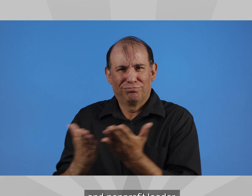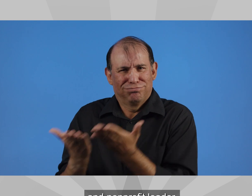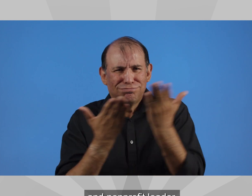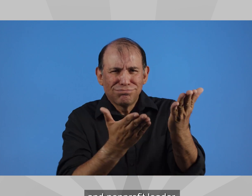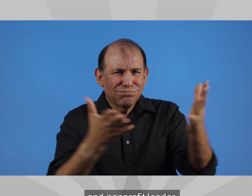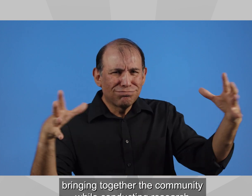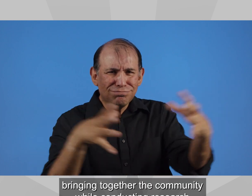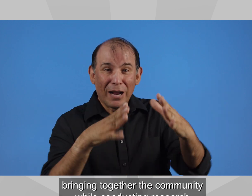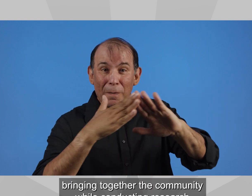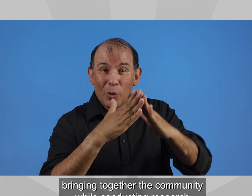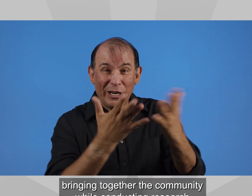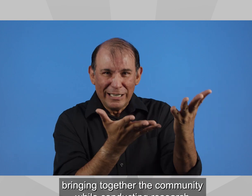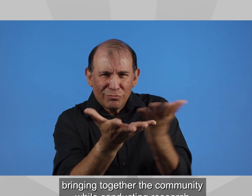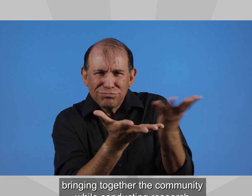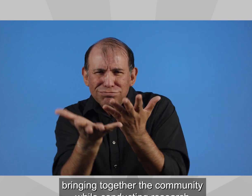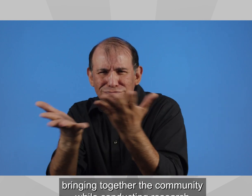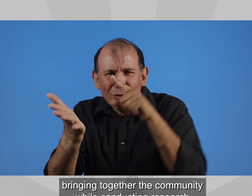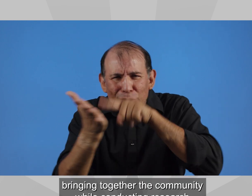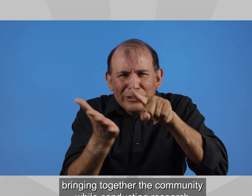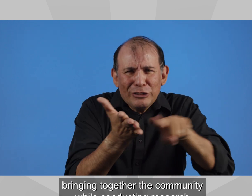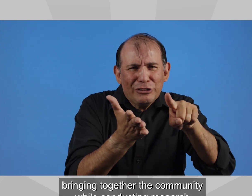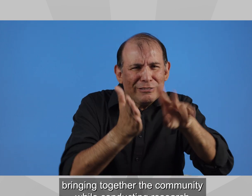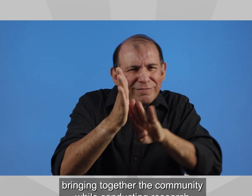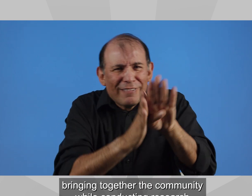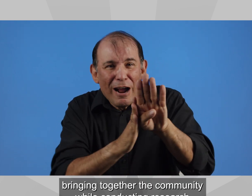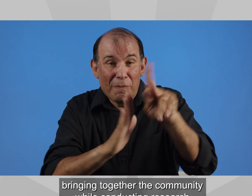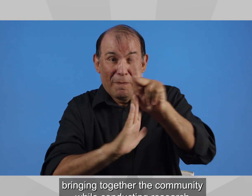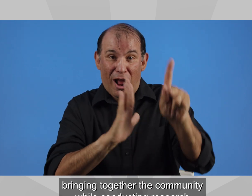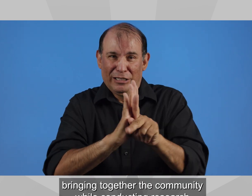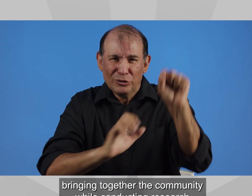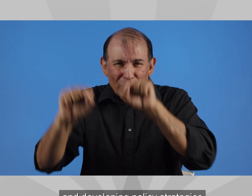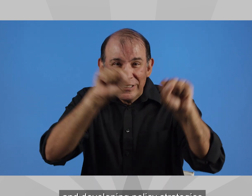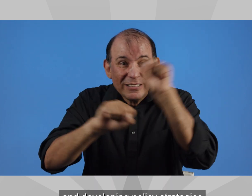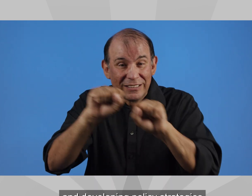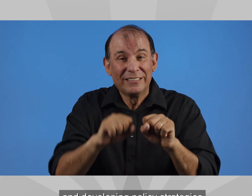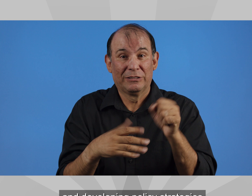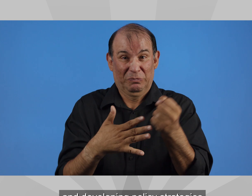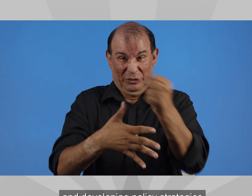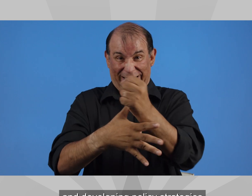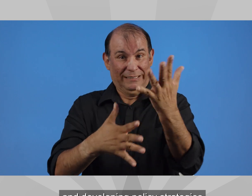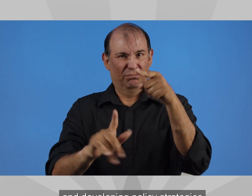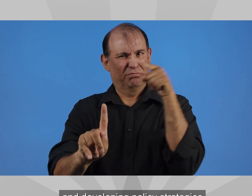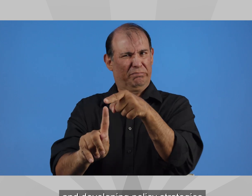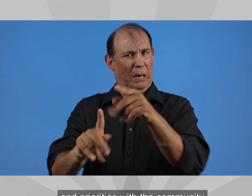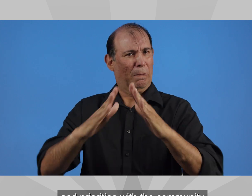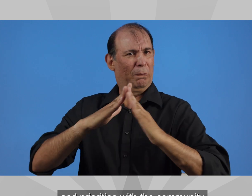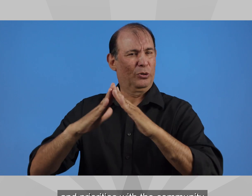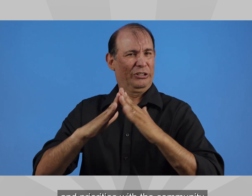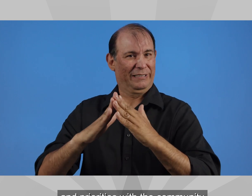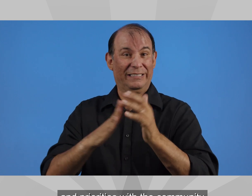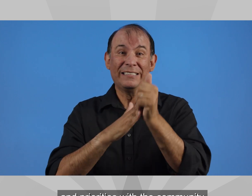nonprofit leader, bringing together the community while conducting research and developing policy strategies